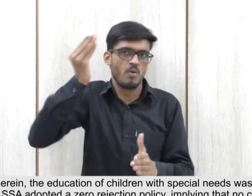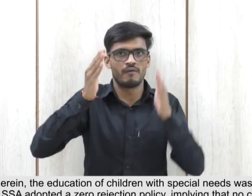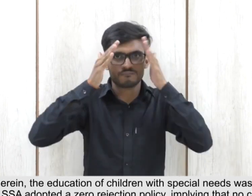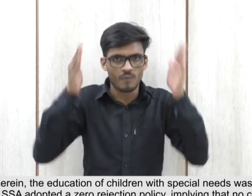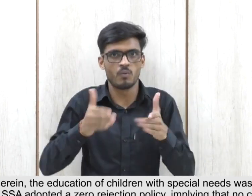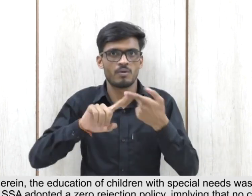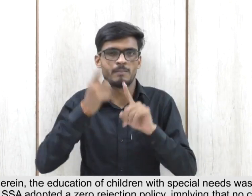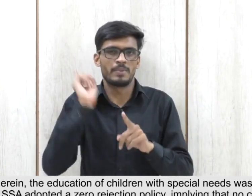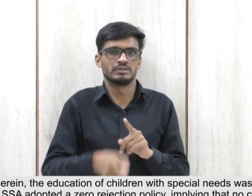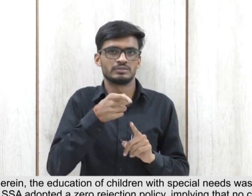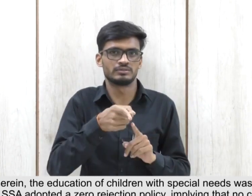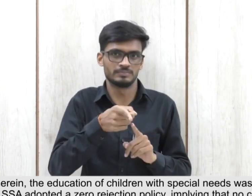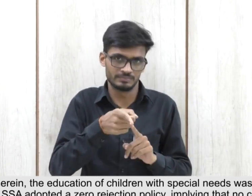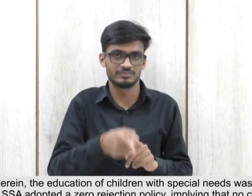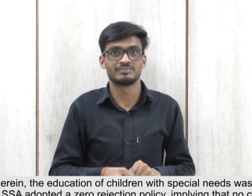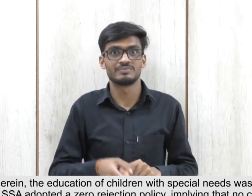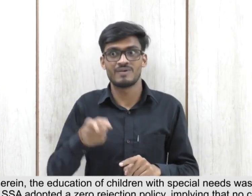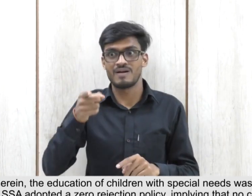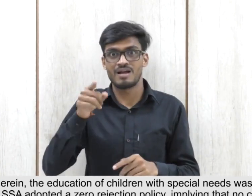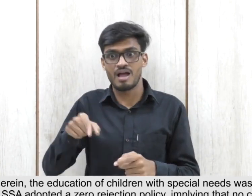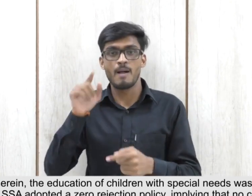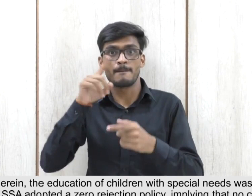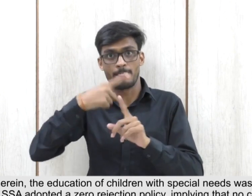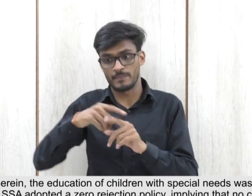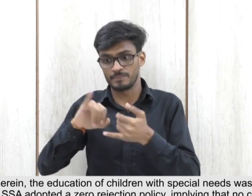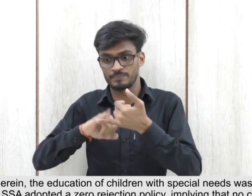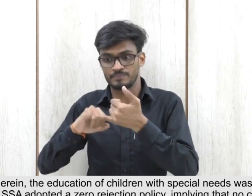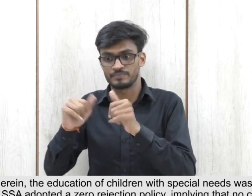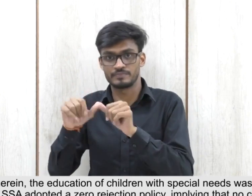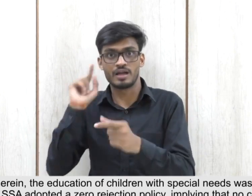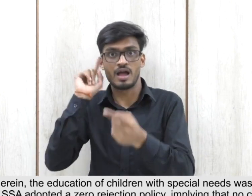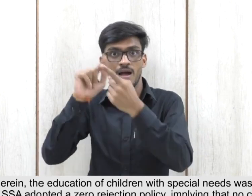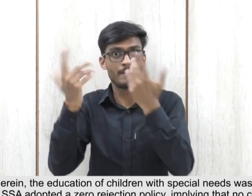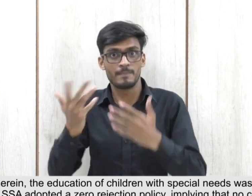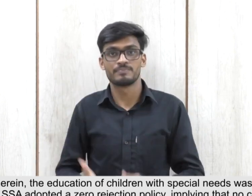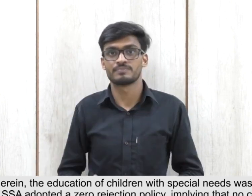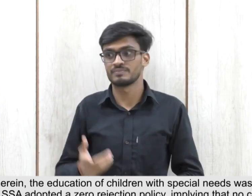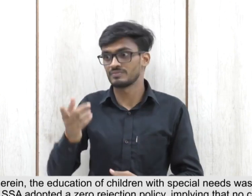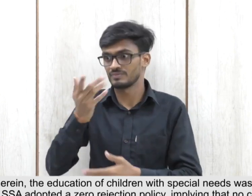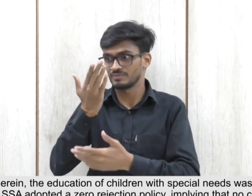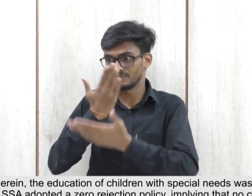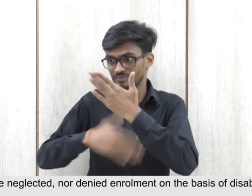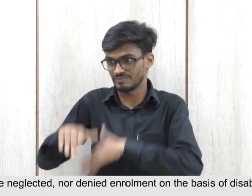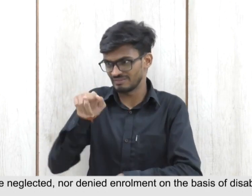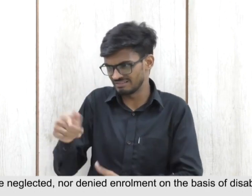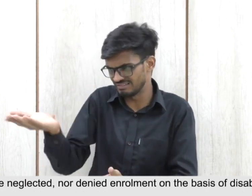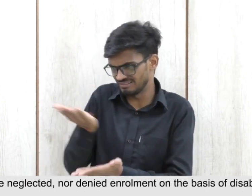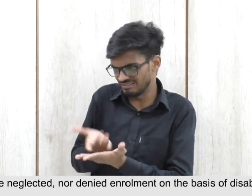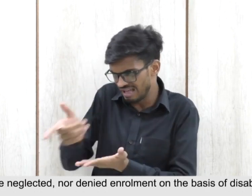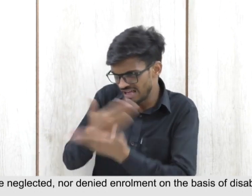important component. The SSA adopted a zero rejection policy, implying that no child with special needs could be neglected